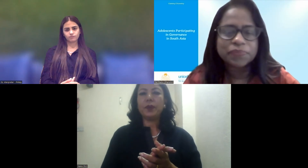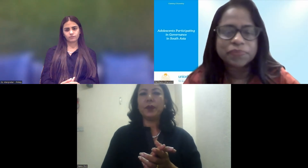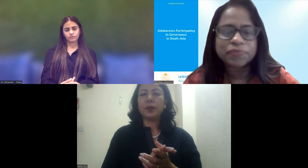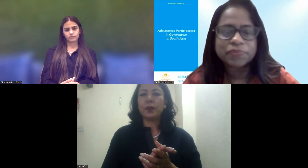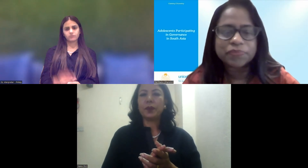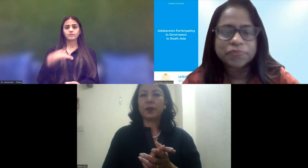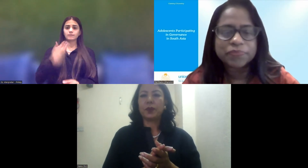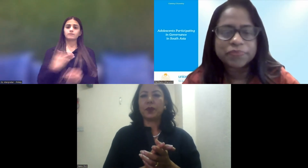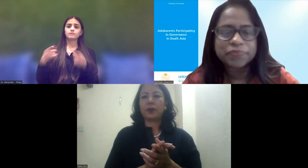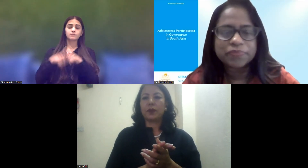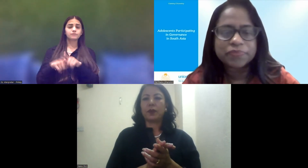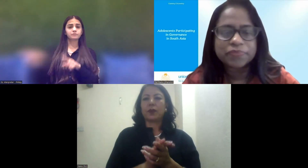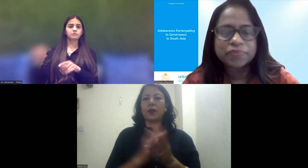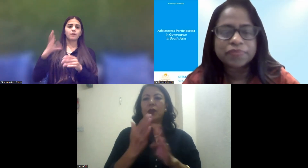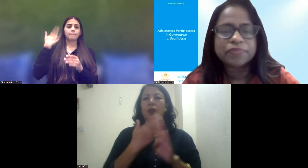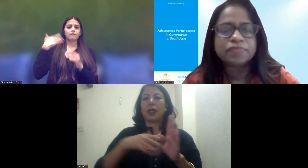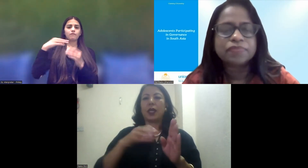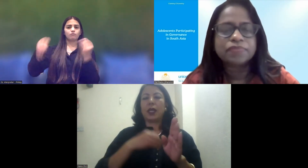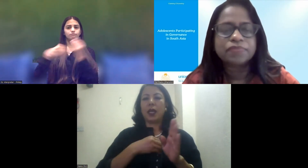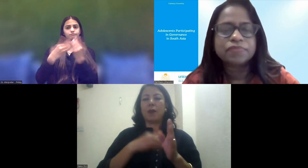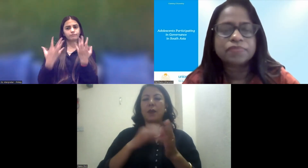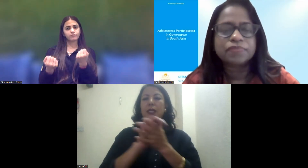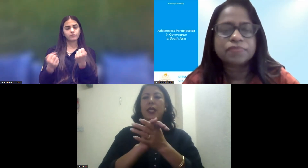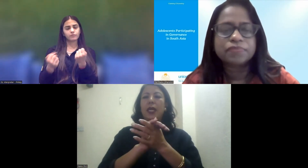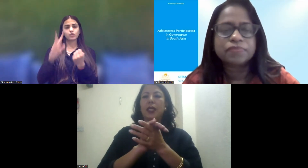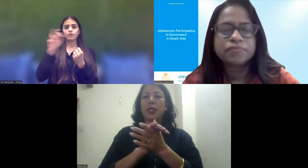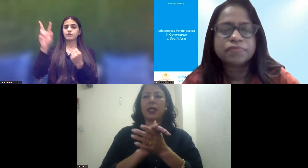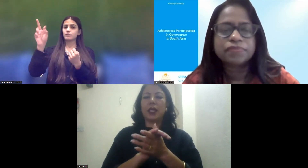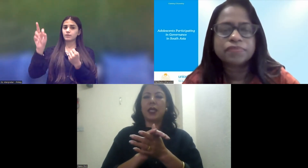colleague Sanju mentioned in the beginning, so the